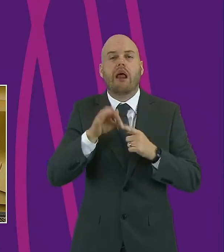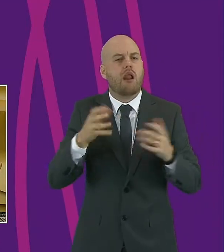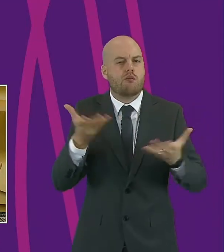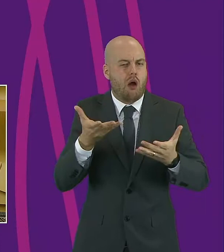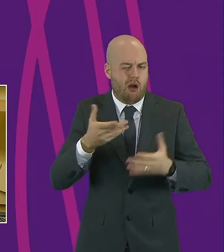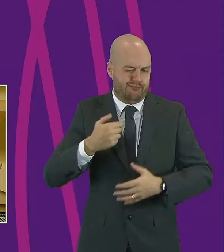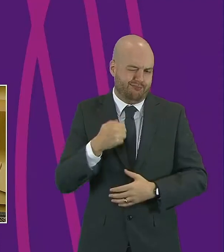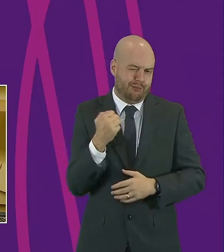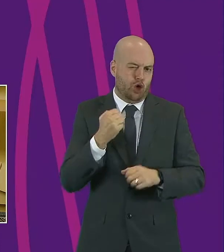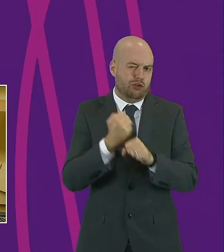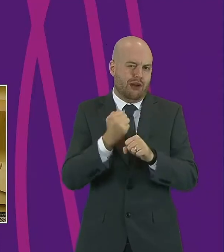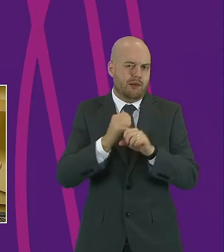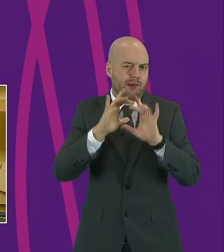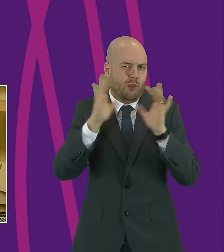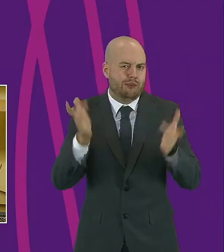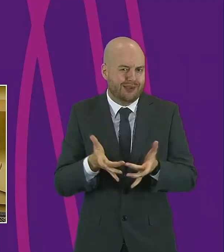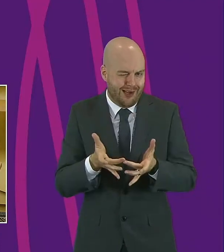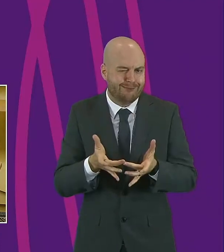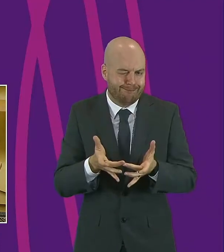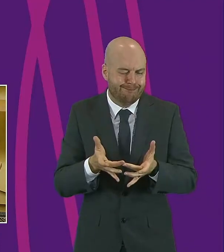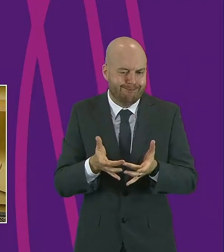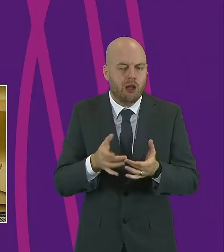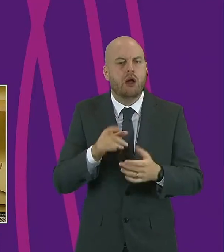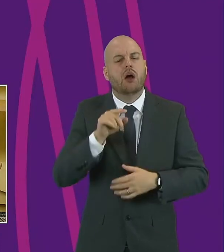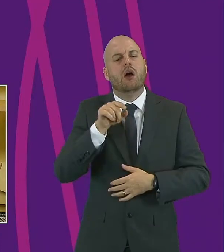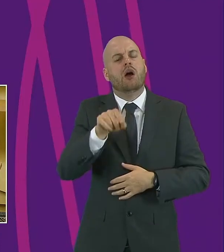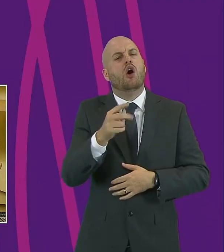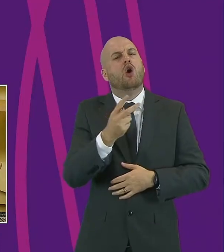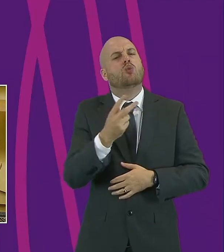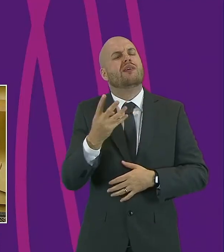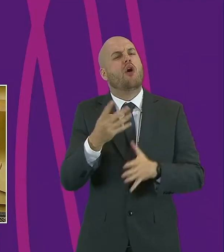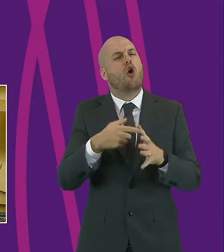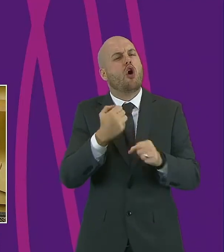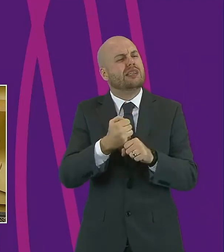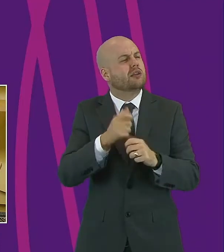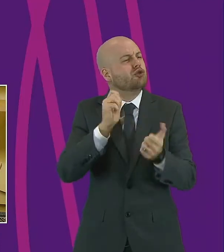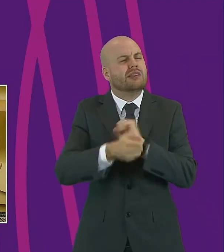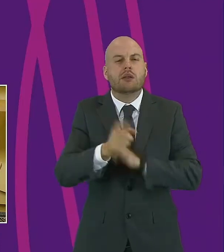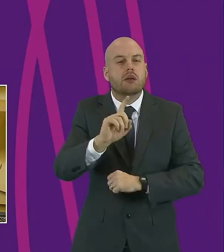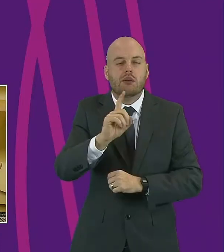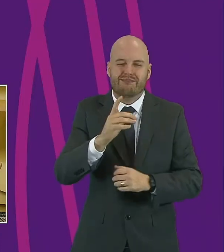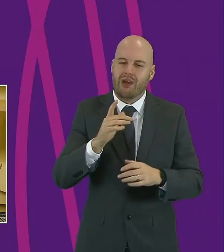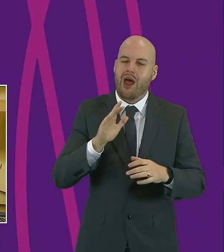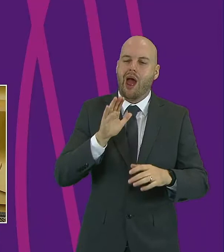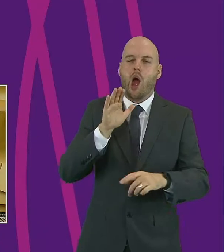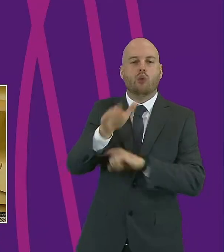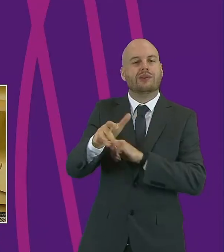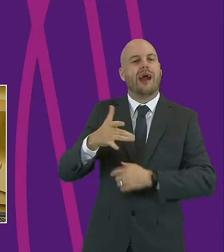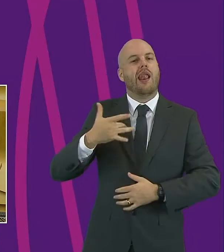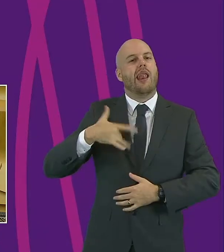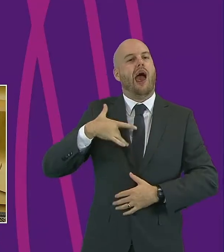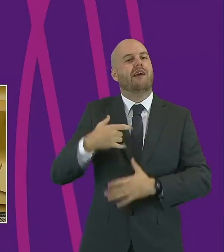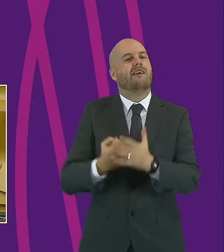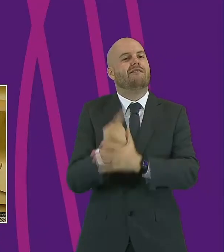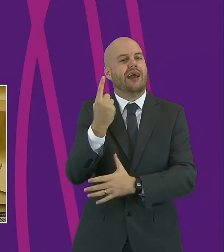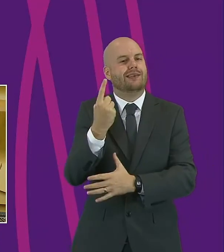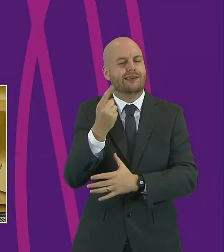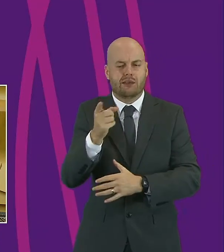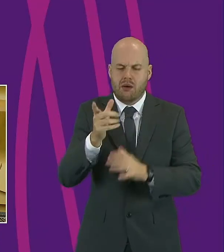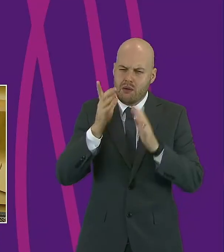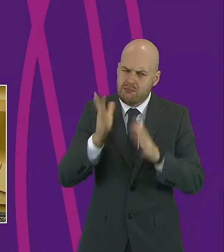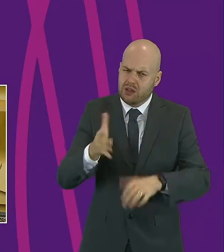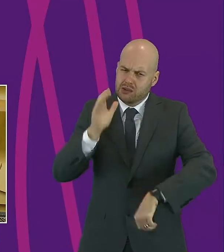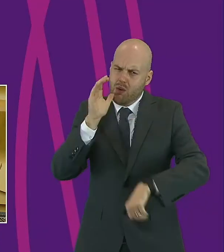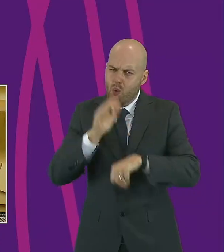changes include some outdoor live events with physical distancing, enhanced hygiene and restricted numbers. Organised